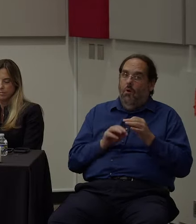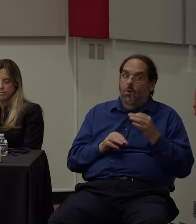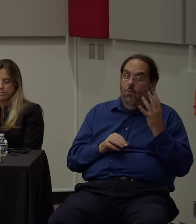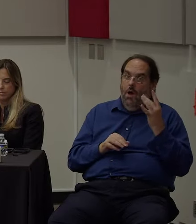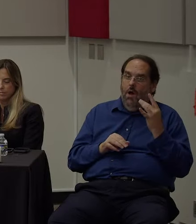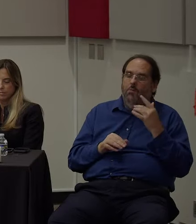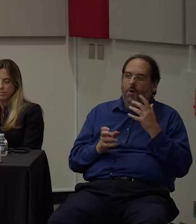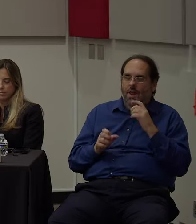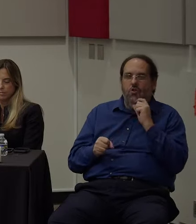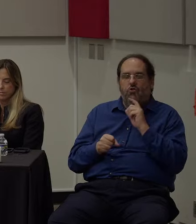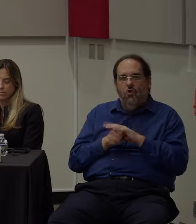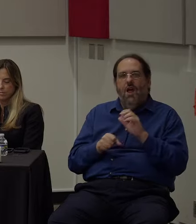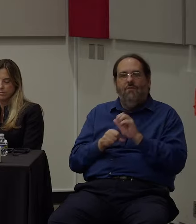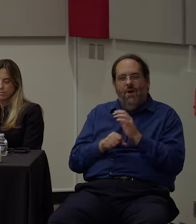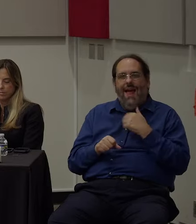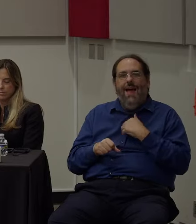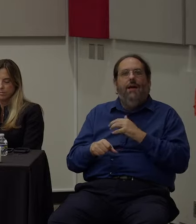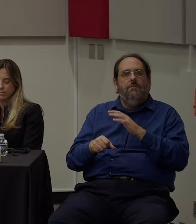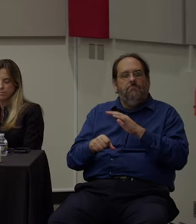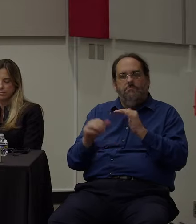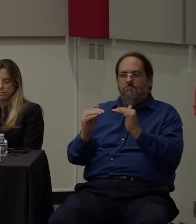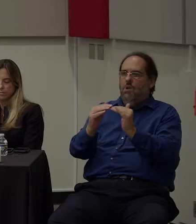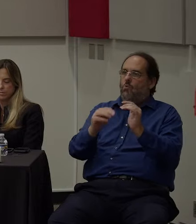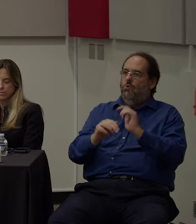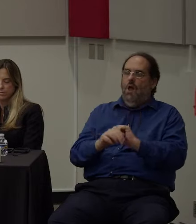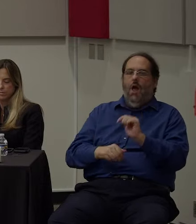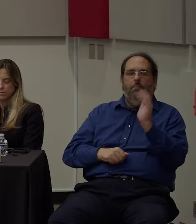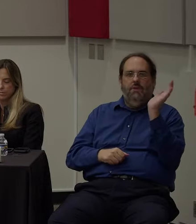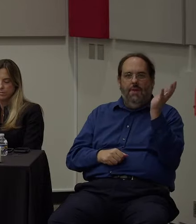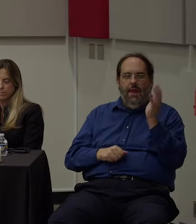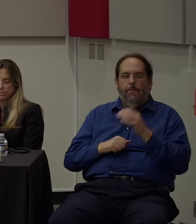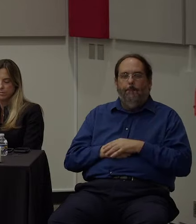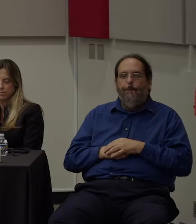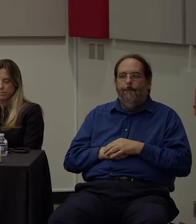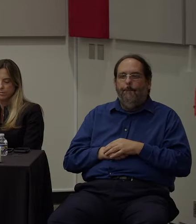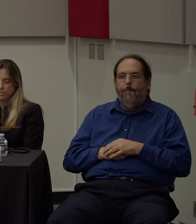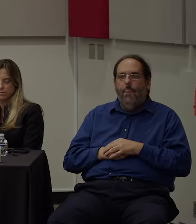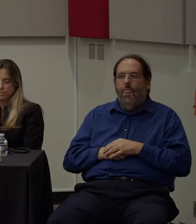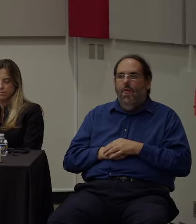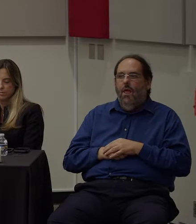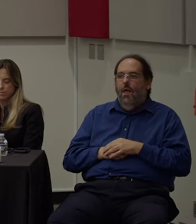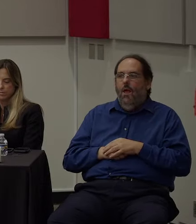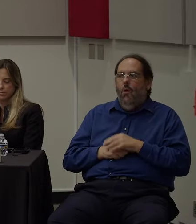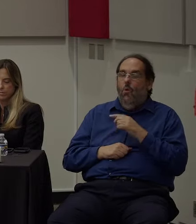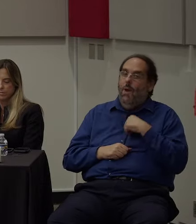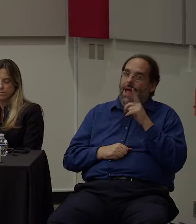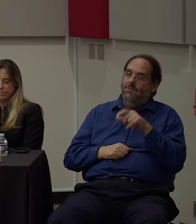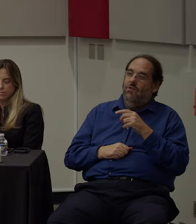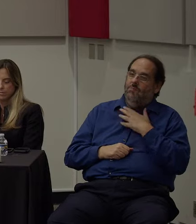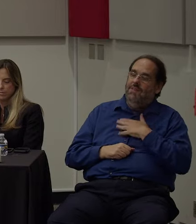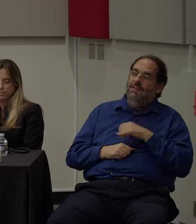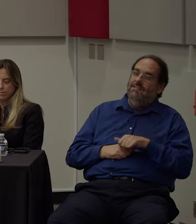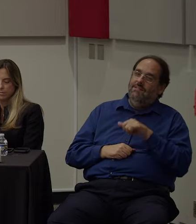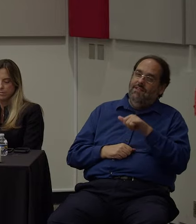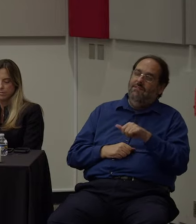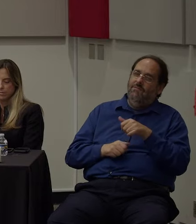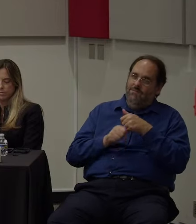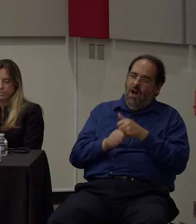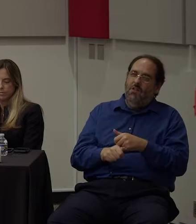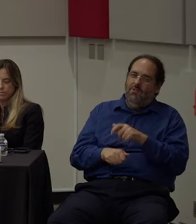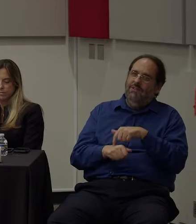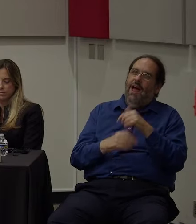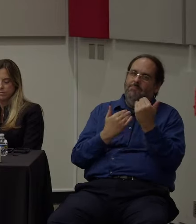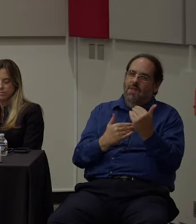want to make sure everyone has equal time to provide their comments. We ask that you stay within your